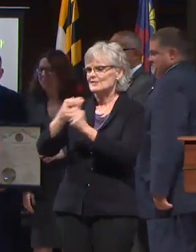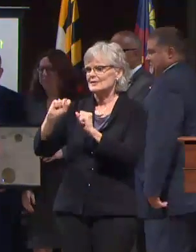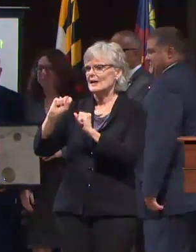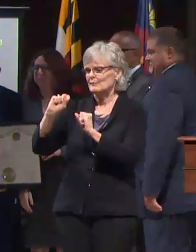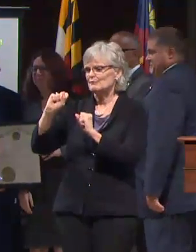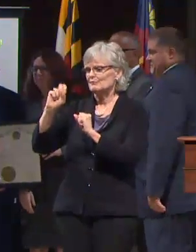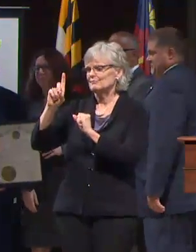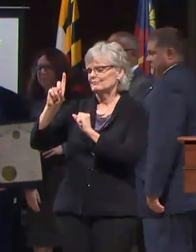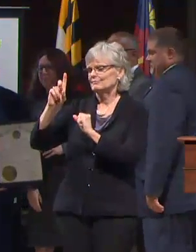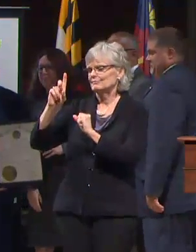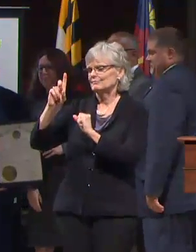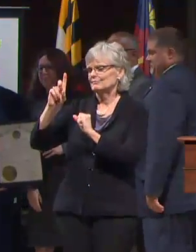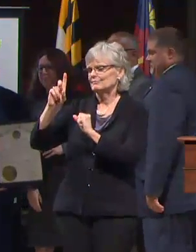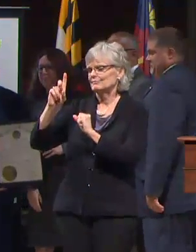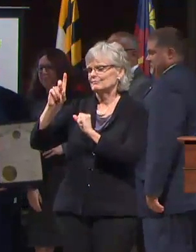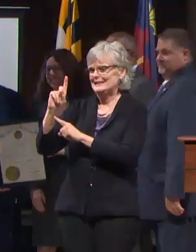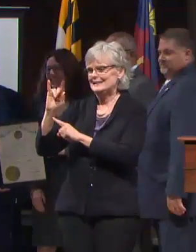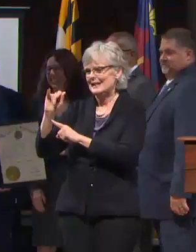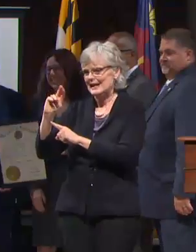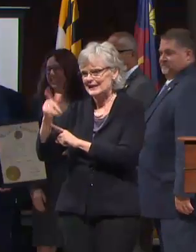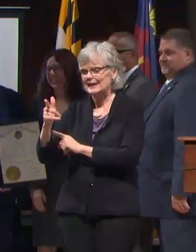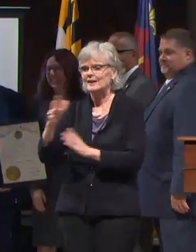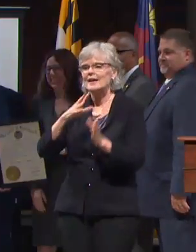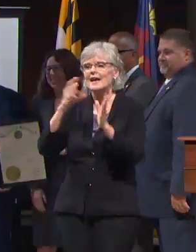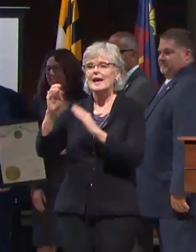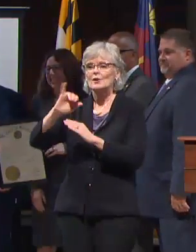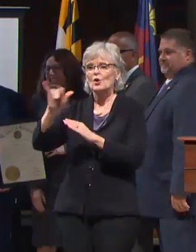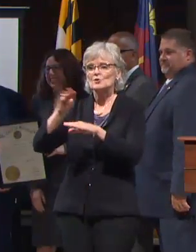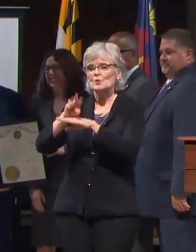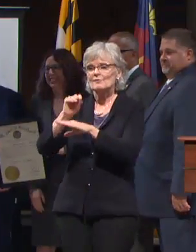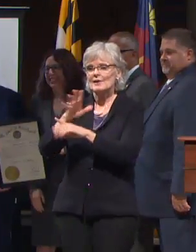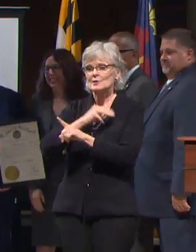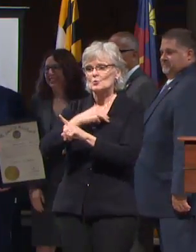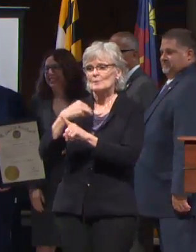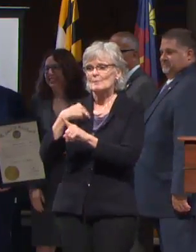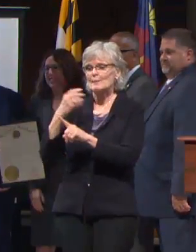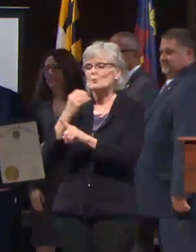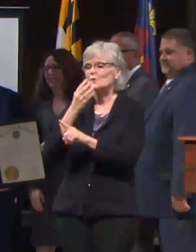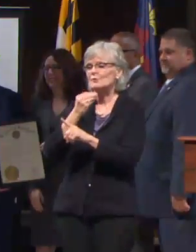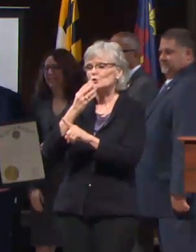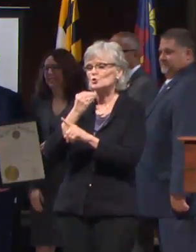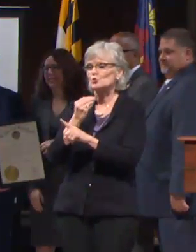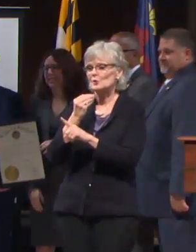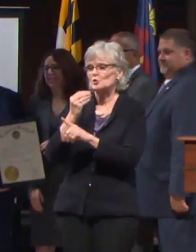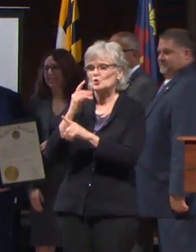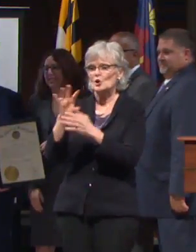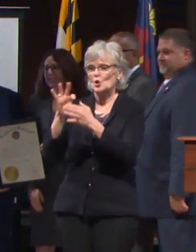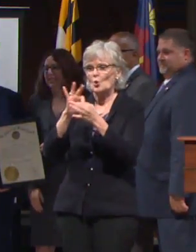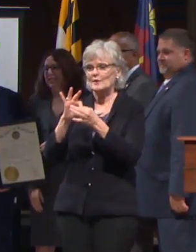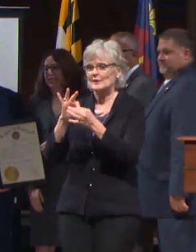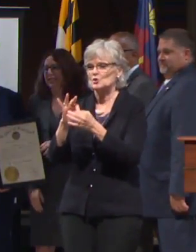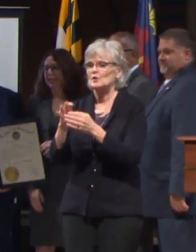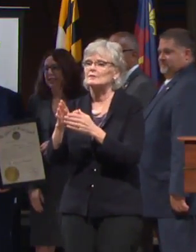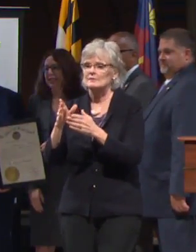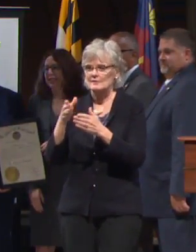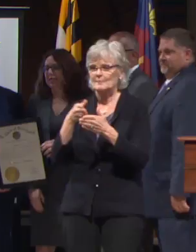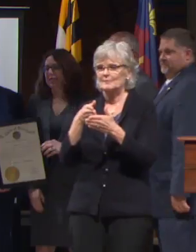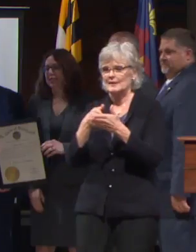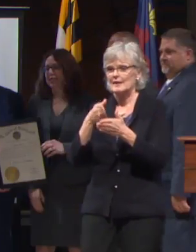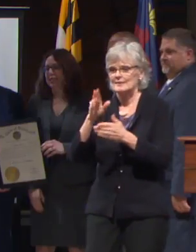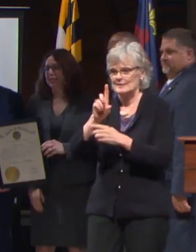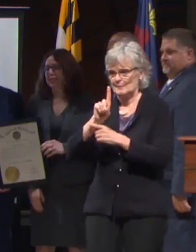Domestic Violence Coordinating Council, and an advisory member of the Jewish Coalition Against Domestic